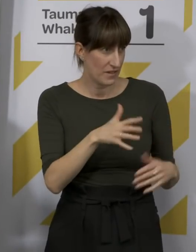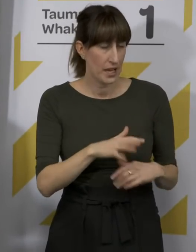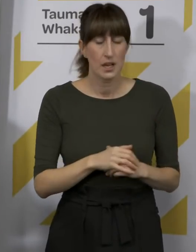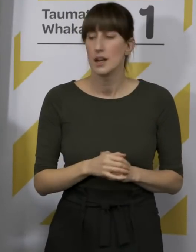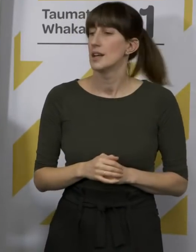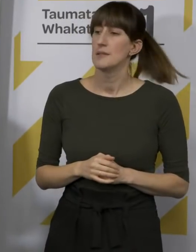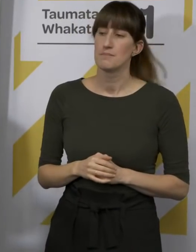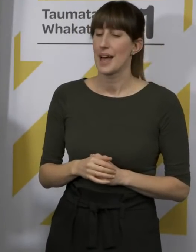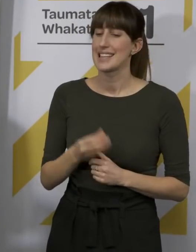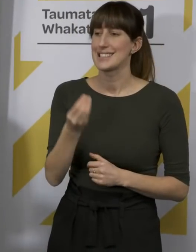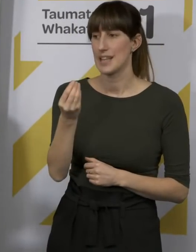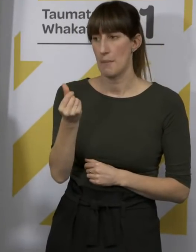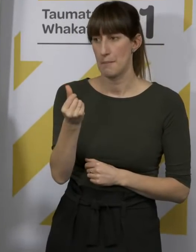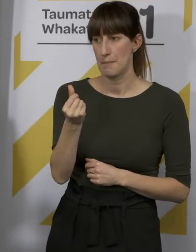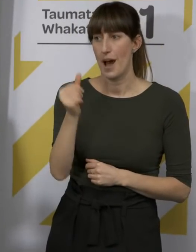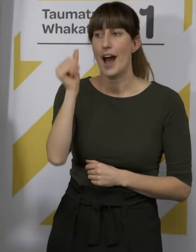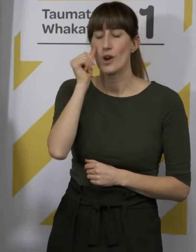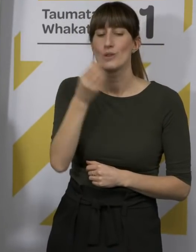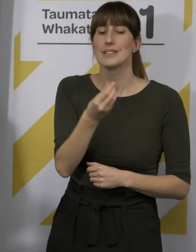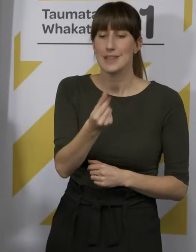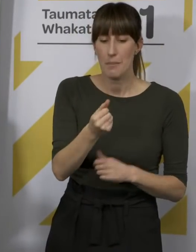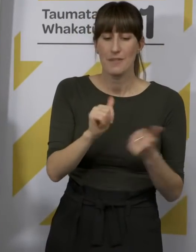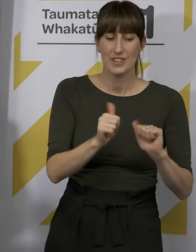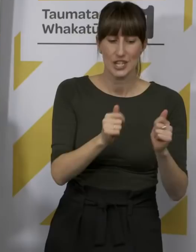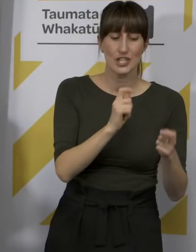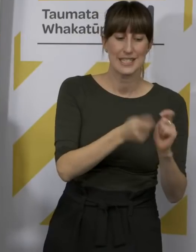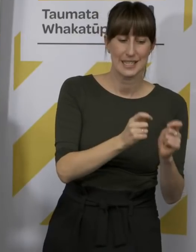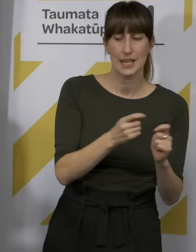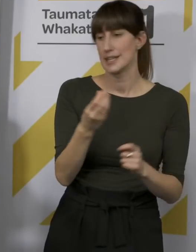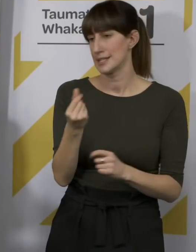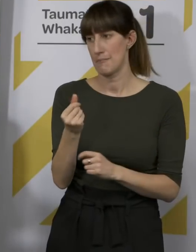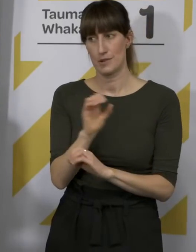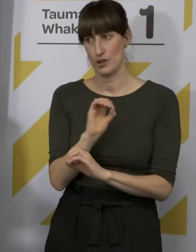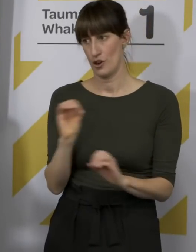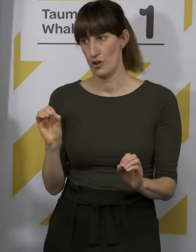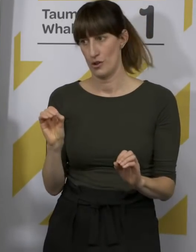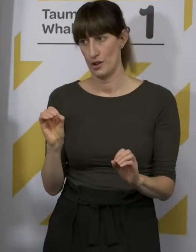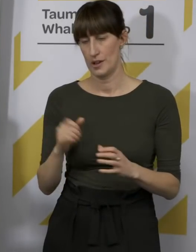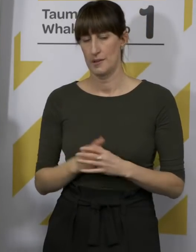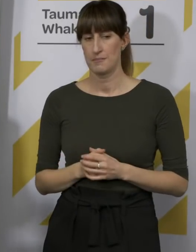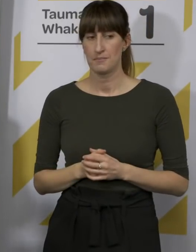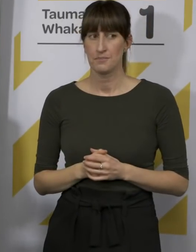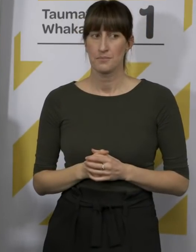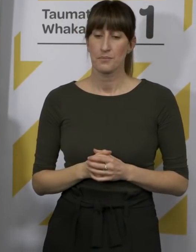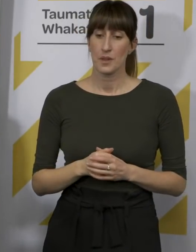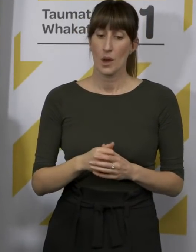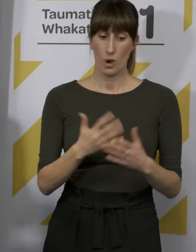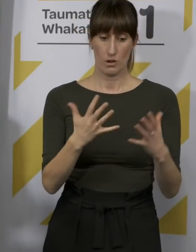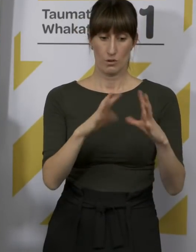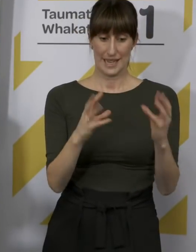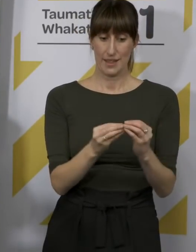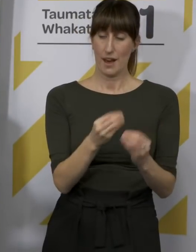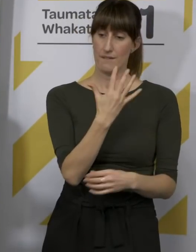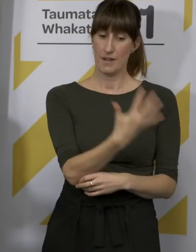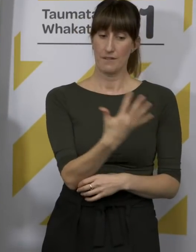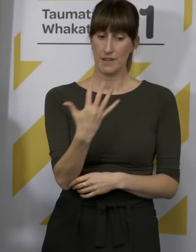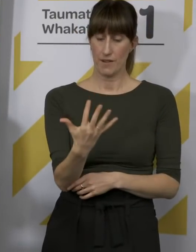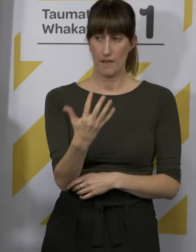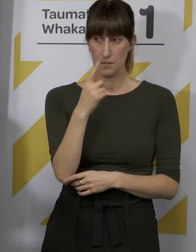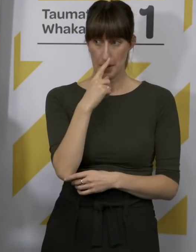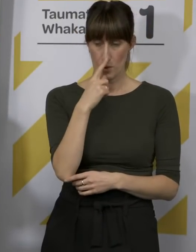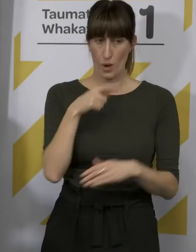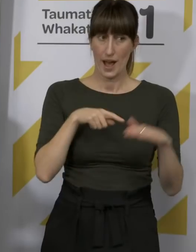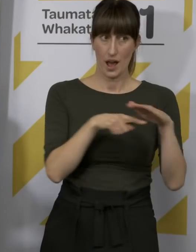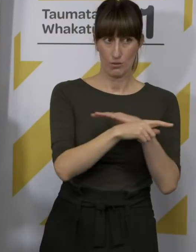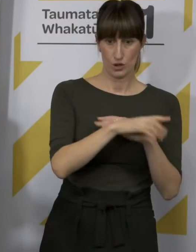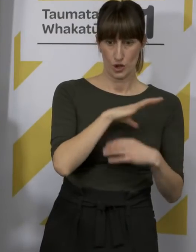were. But obviously some weren't as well. And part of that was because of the 55,